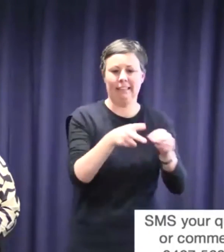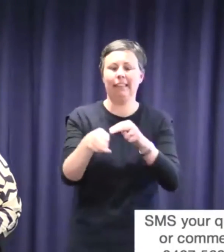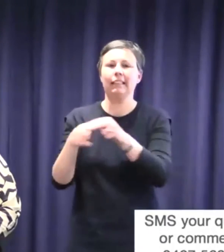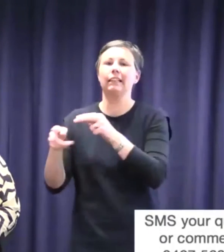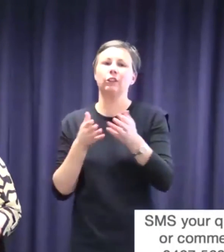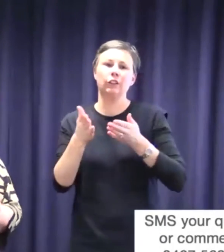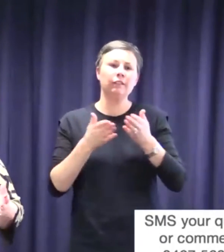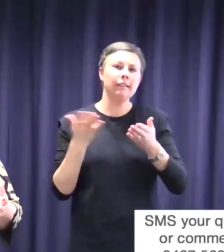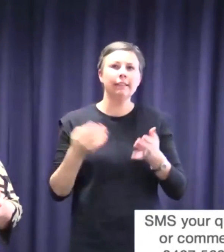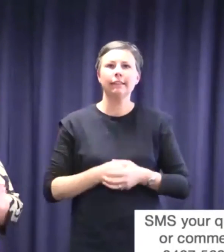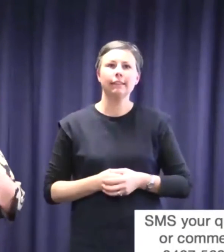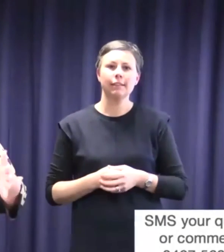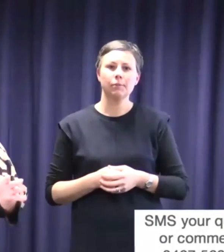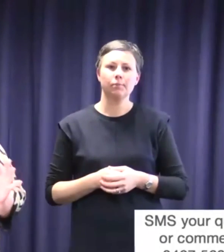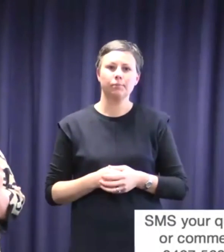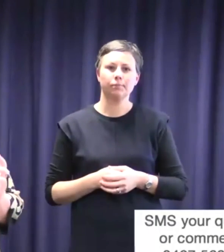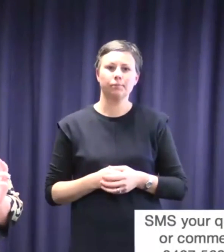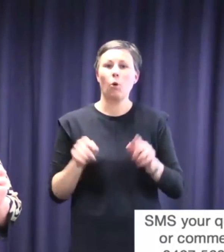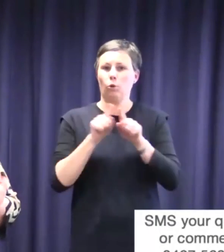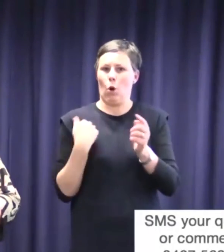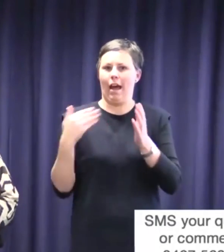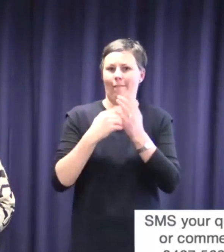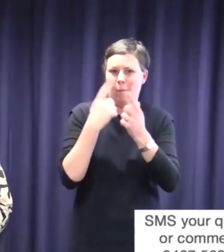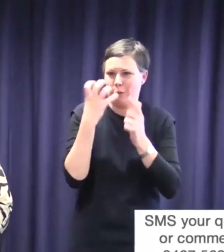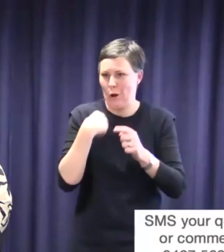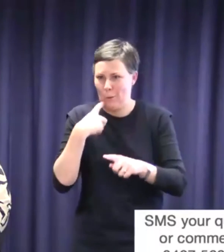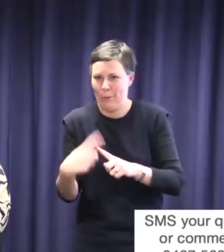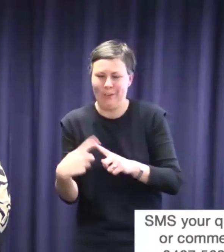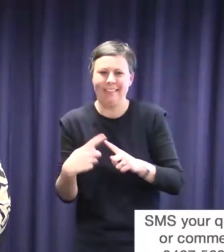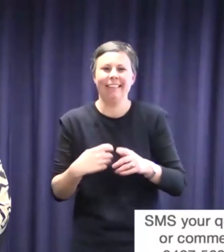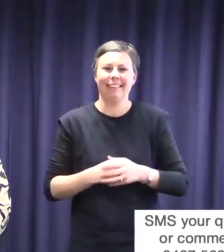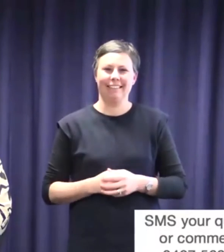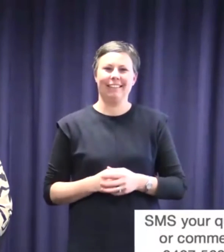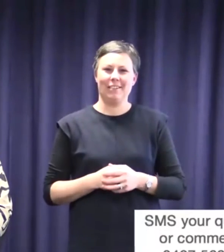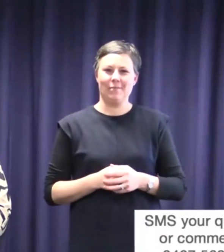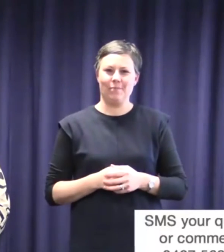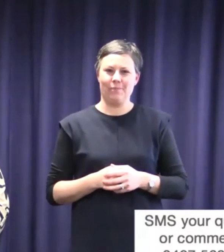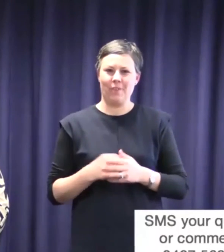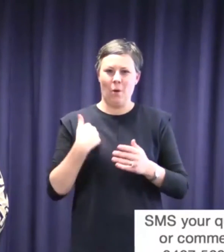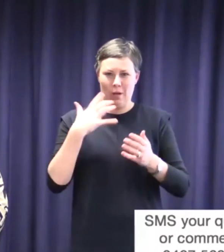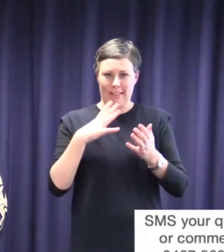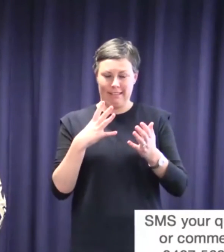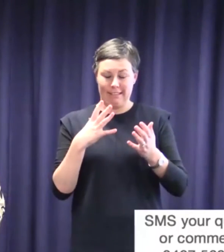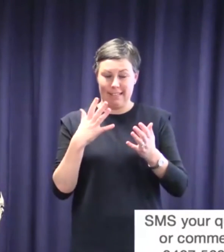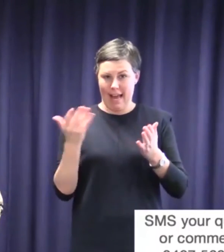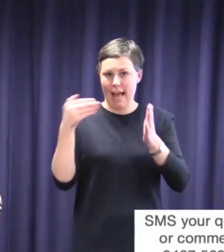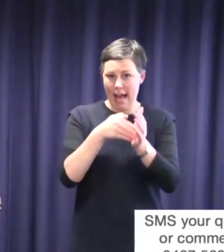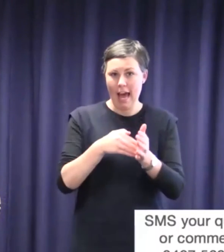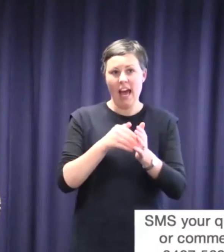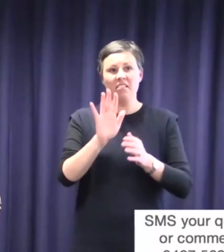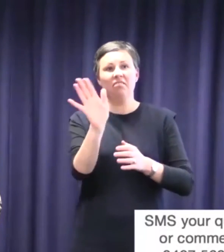you some additional information, I promise I'll be quick, was about 70% of